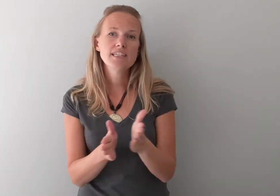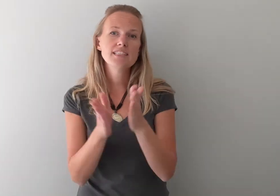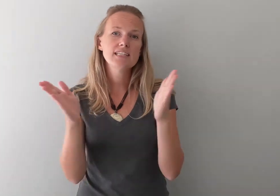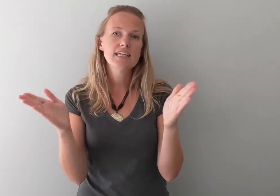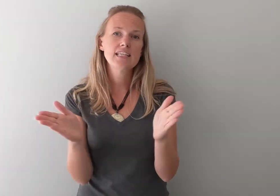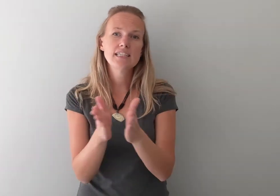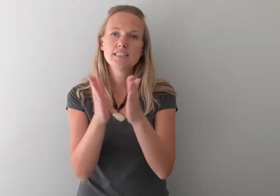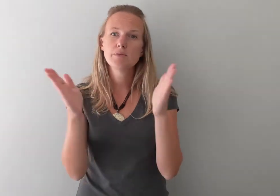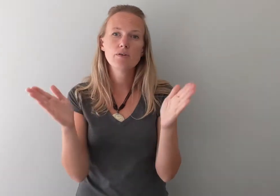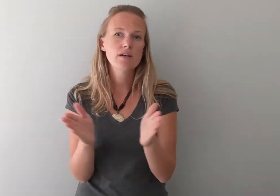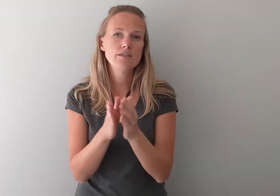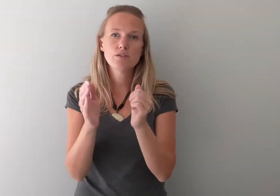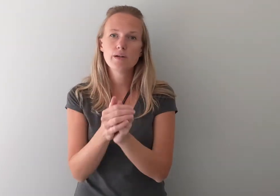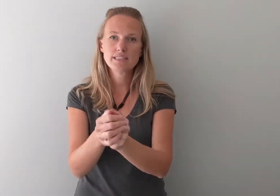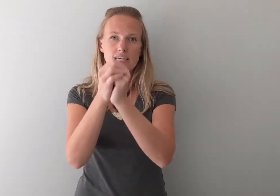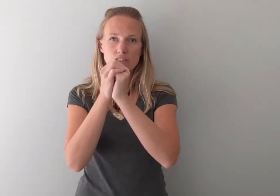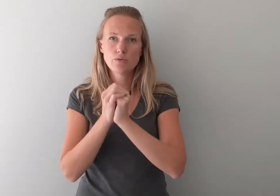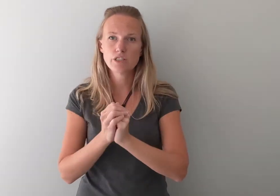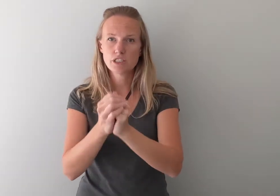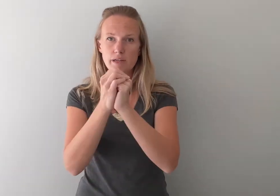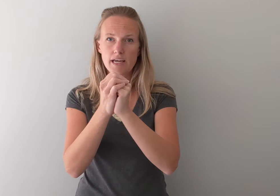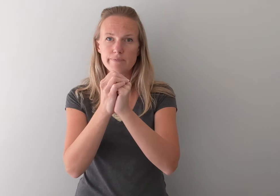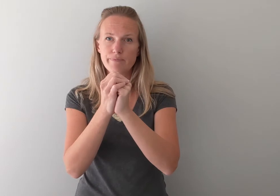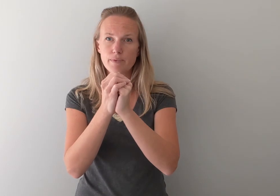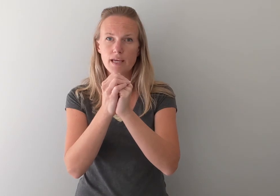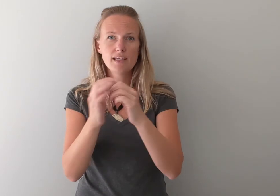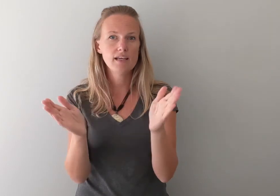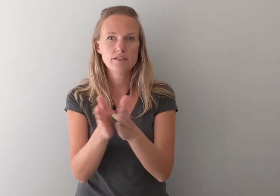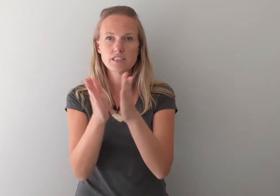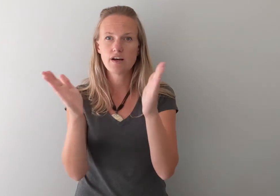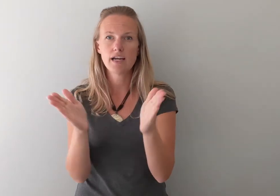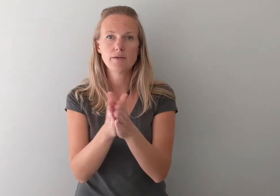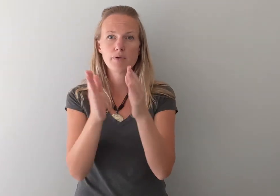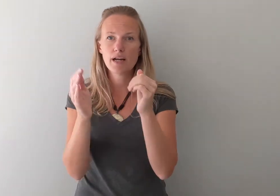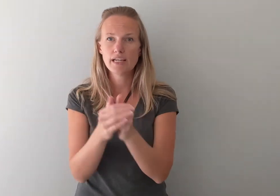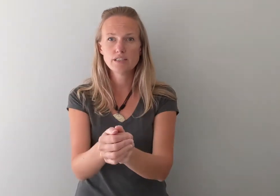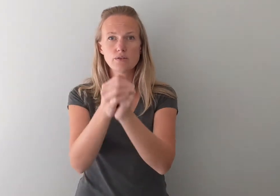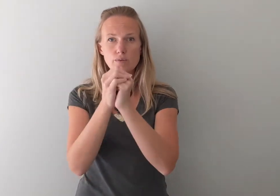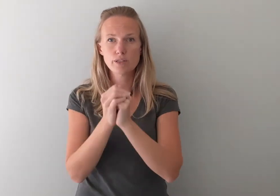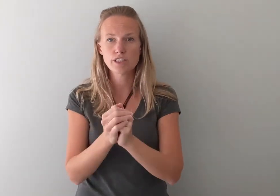is like this, but you can also once again do worship again. Okay, either is fine. Praise or worship.